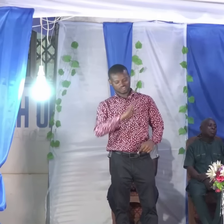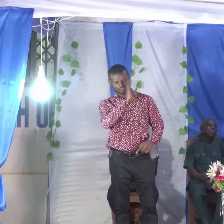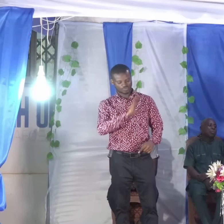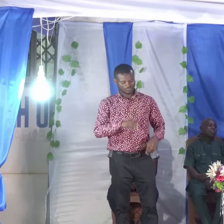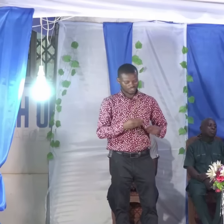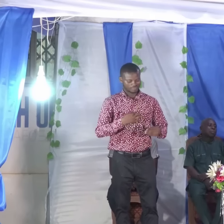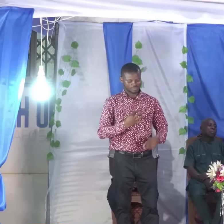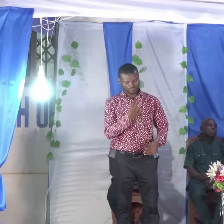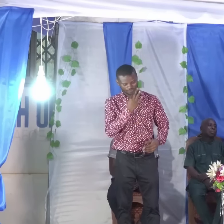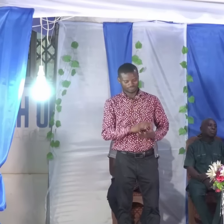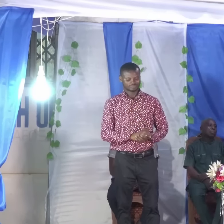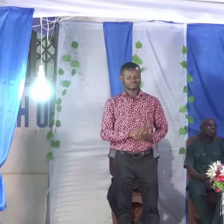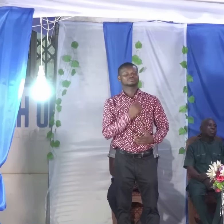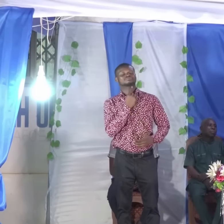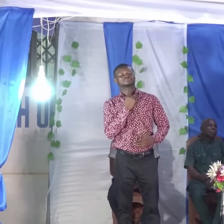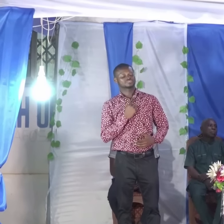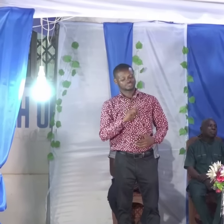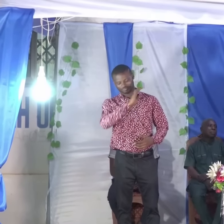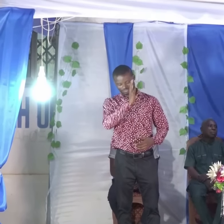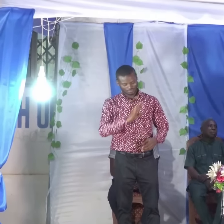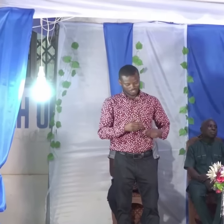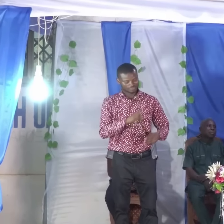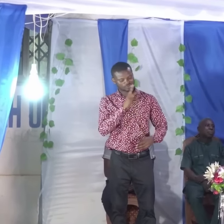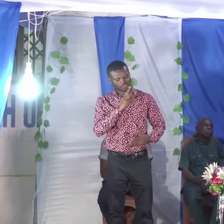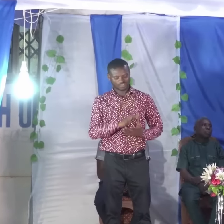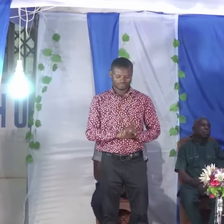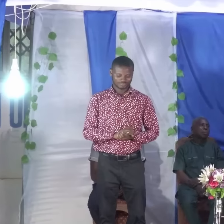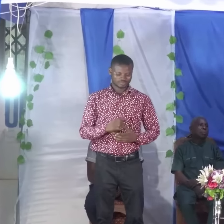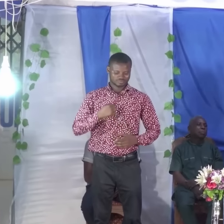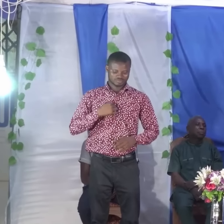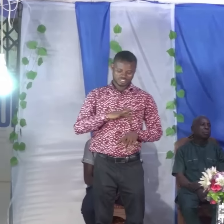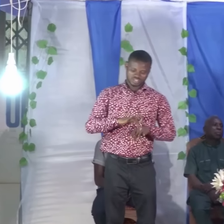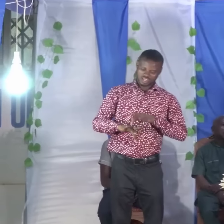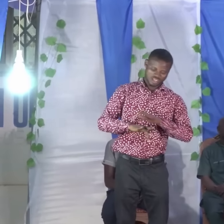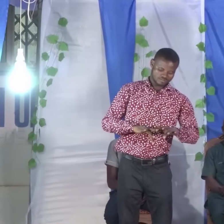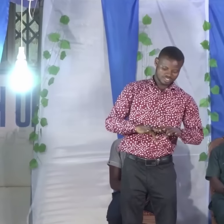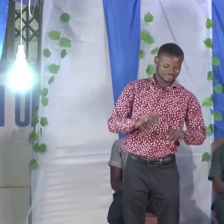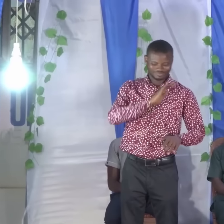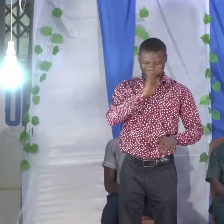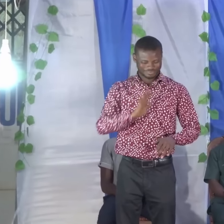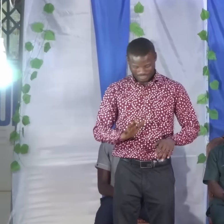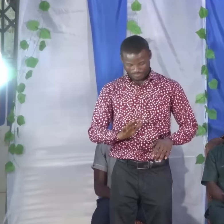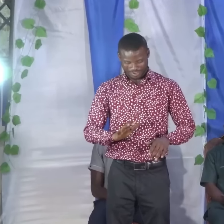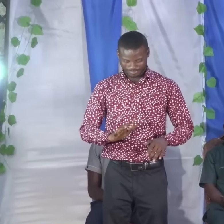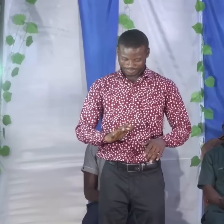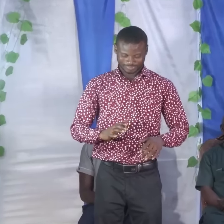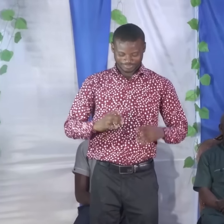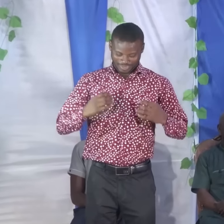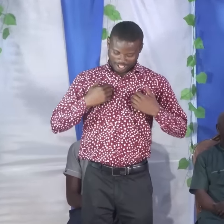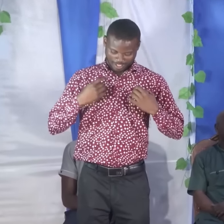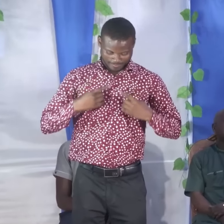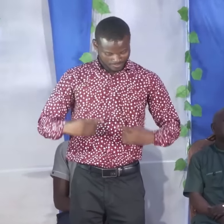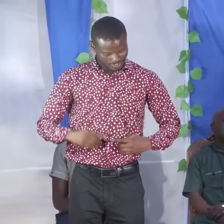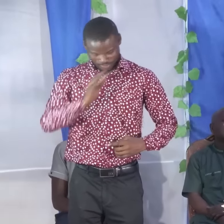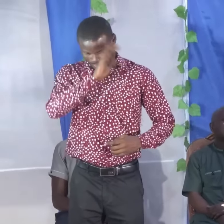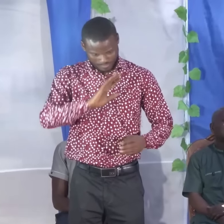anom. Me da deja. Mo am bibia nkata me ho. Me yare yenzu